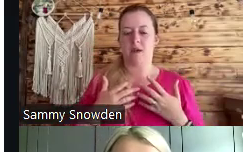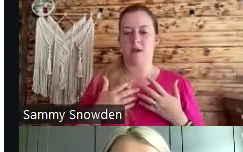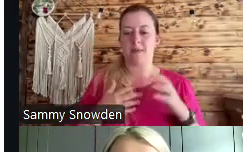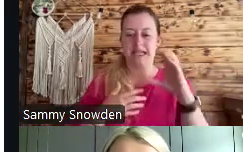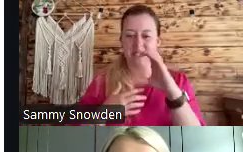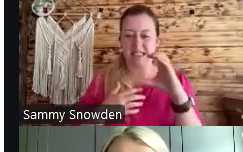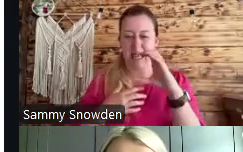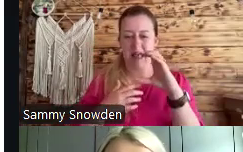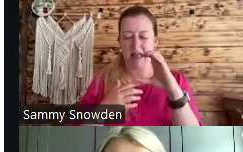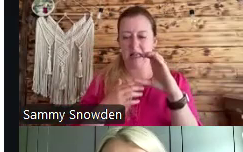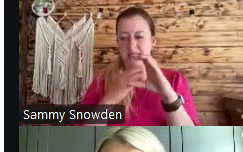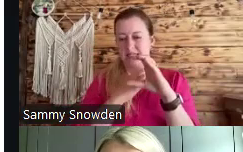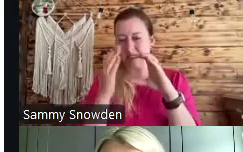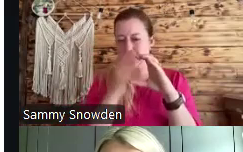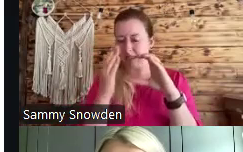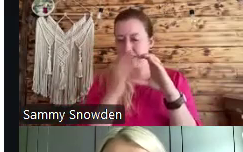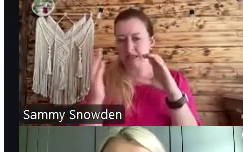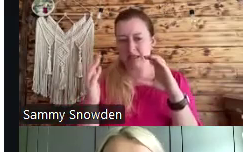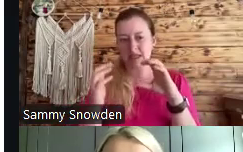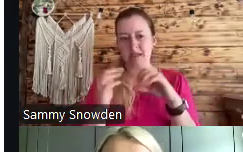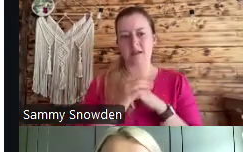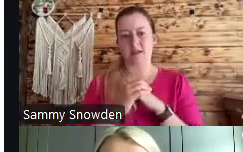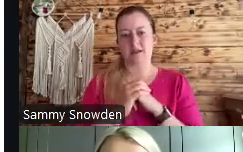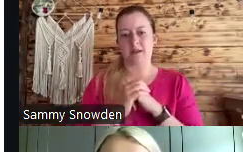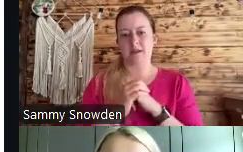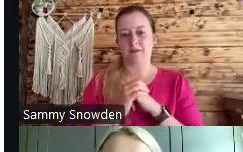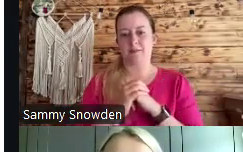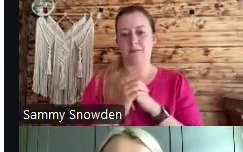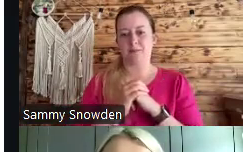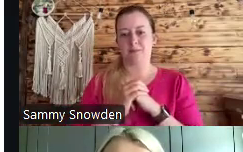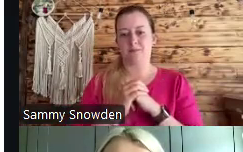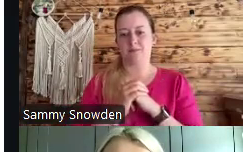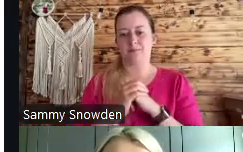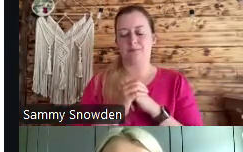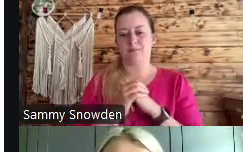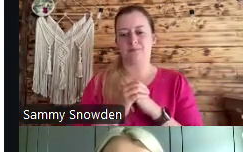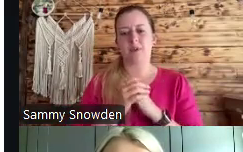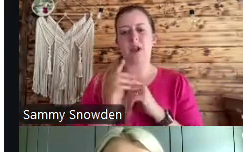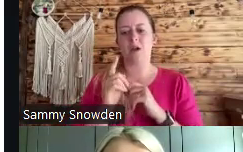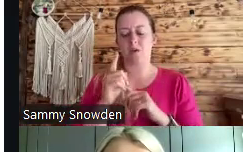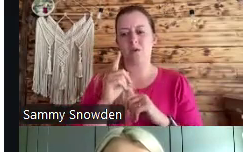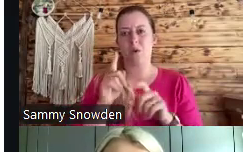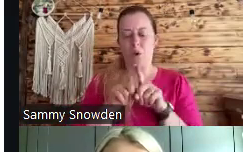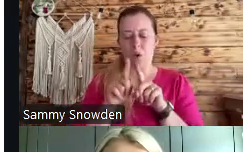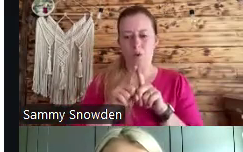It recycles antioxidants released in the body, and it's known as the master detoxifier.